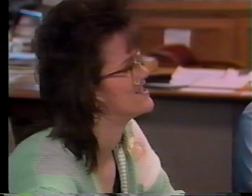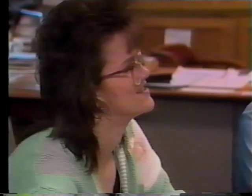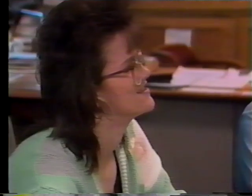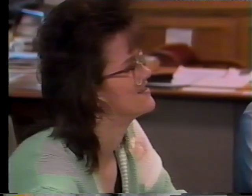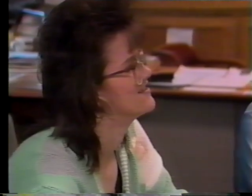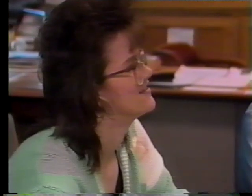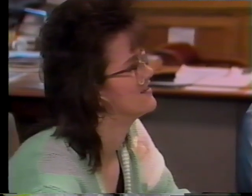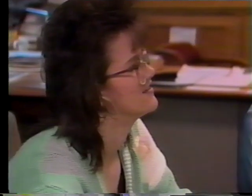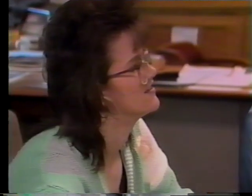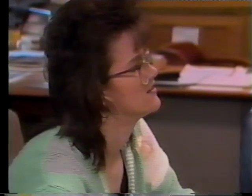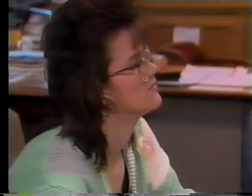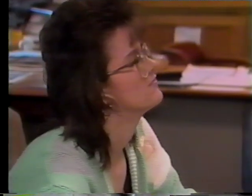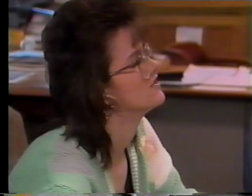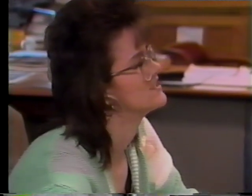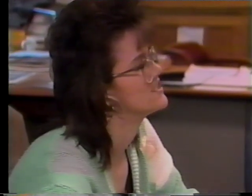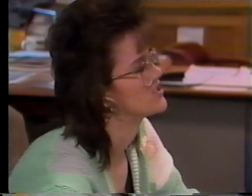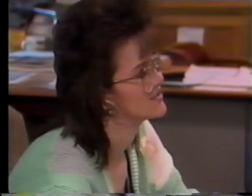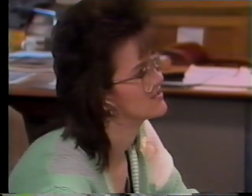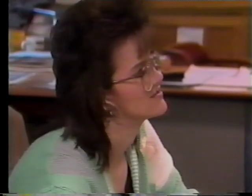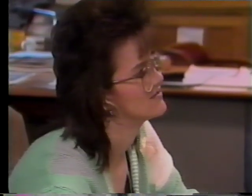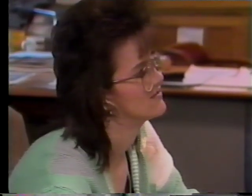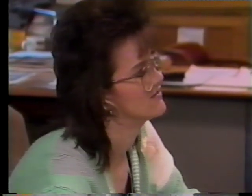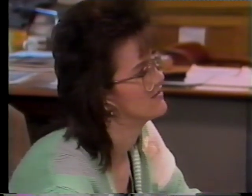Good. Prodigious. Prodigious. Good.